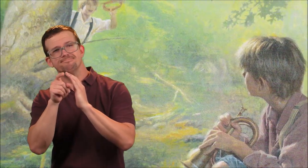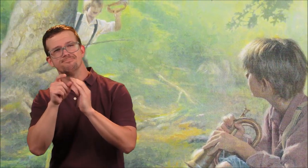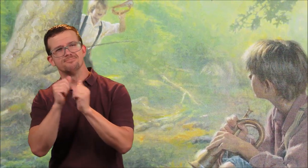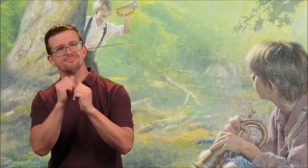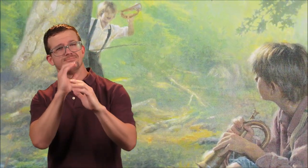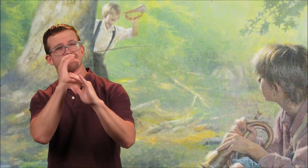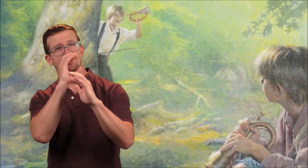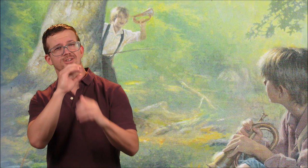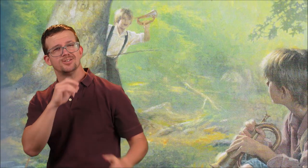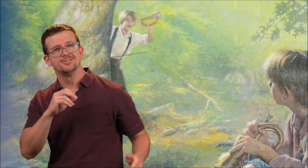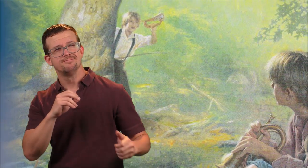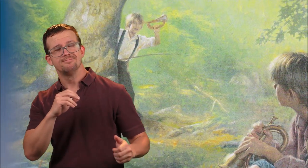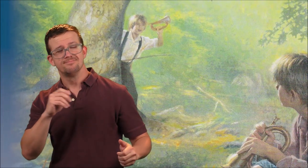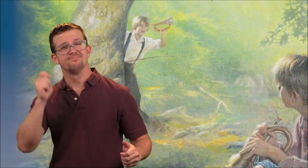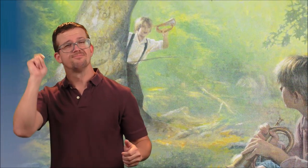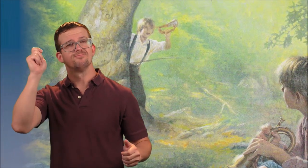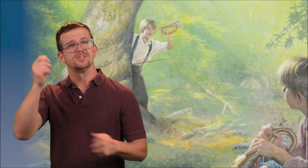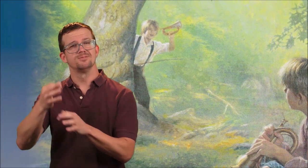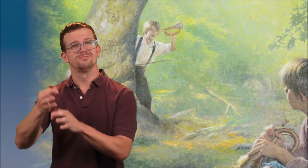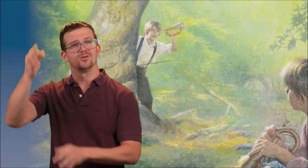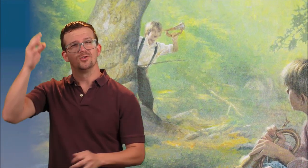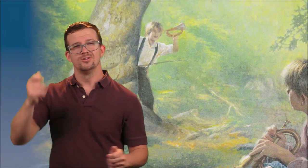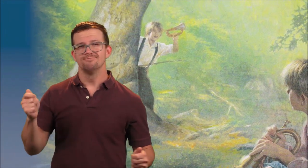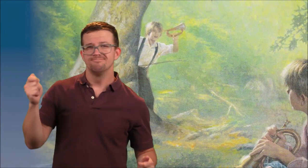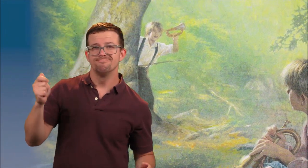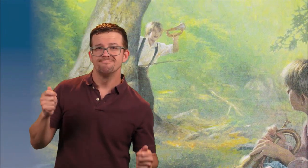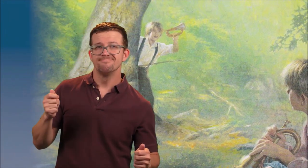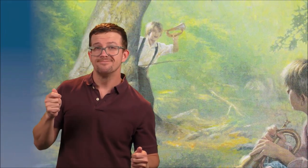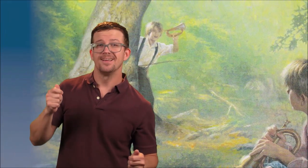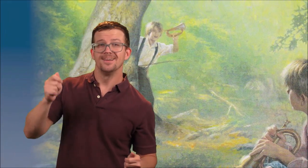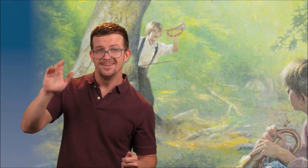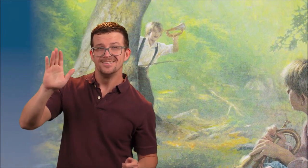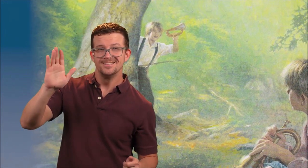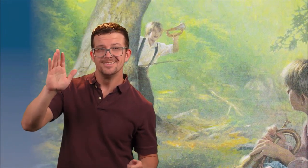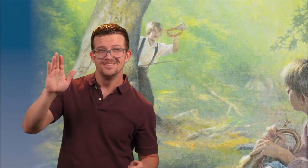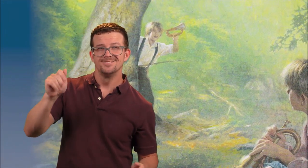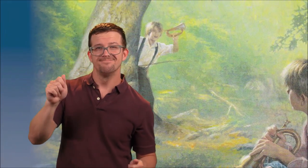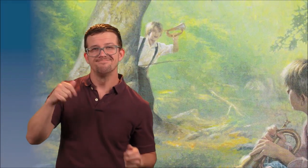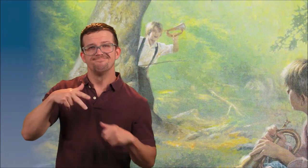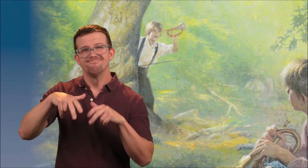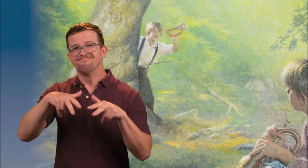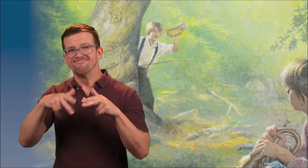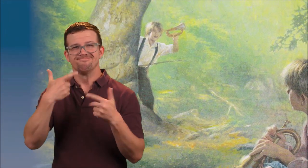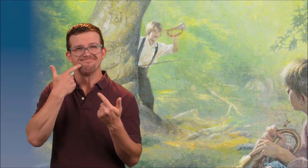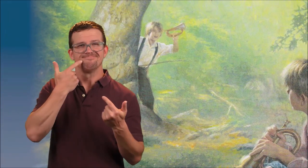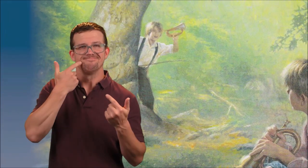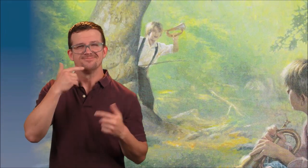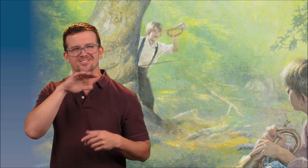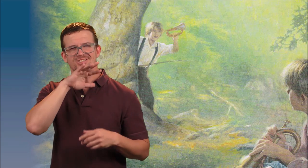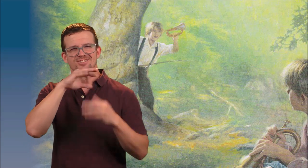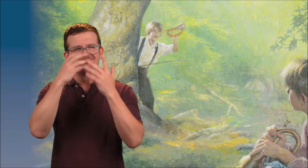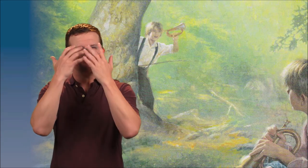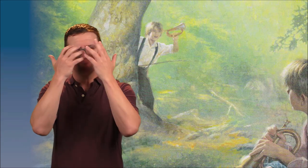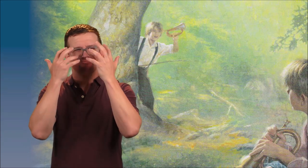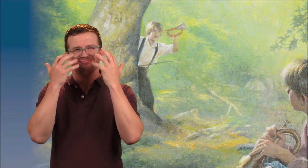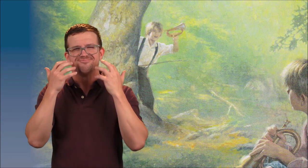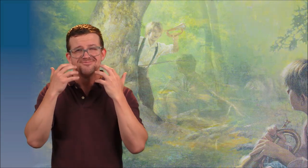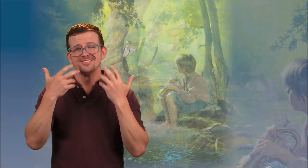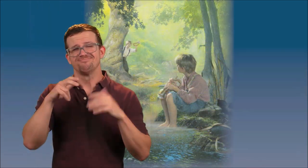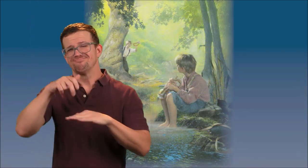Suddenly, a boy peeked out from the bushes with a bugle in one hand, a fishing pole in the other, and a big old grin